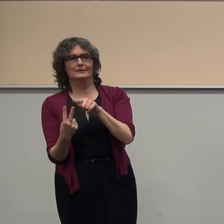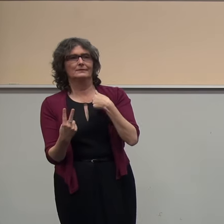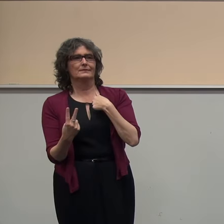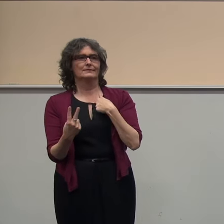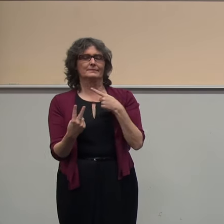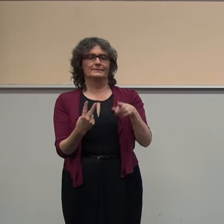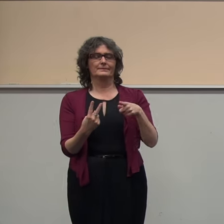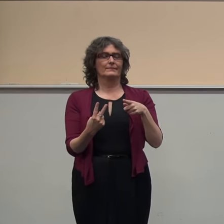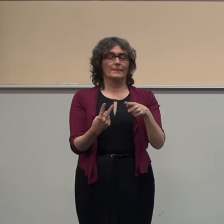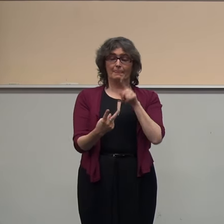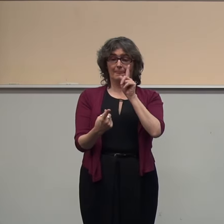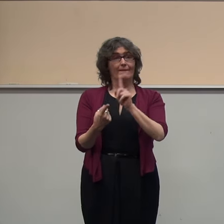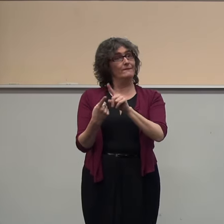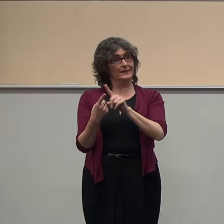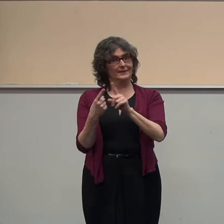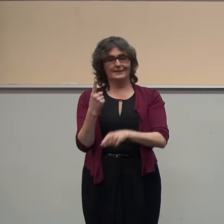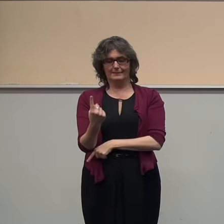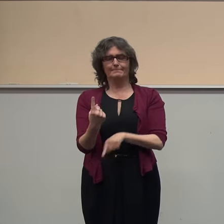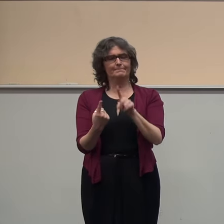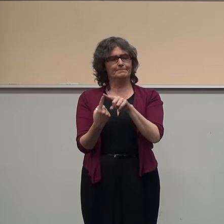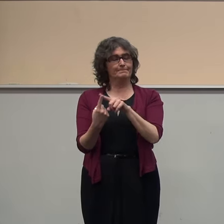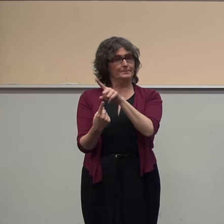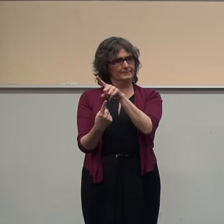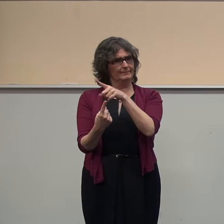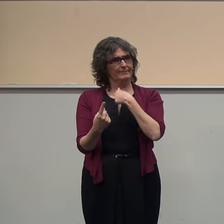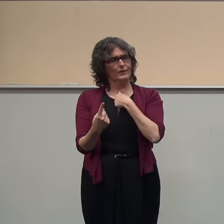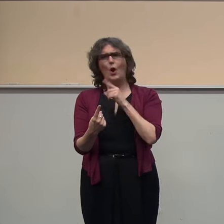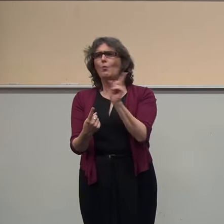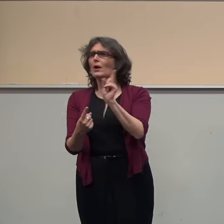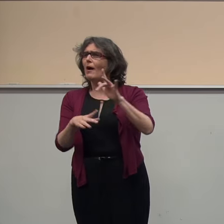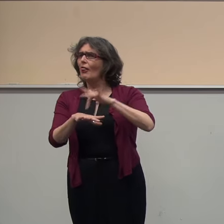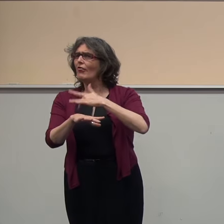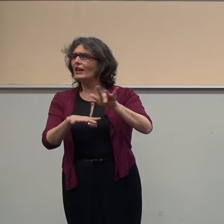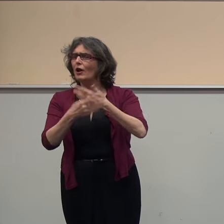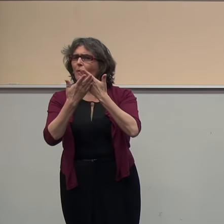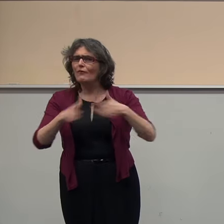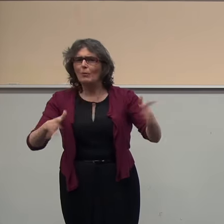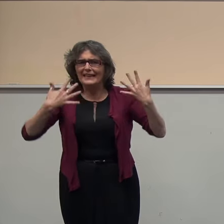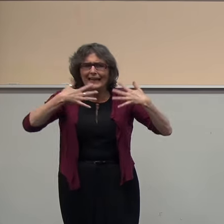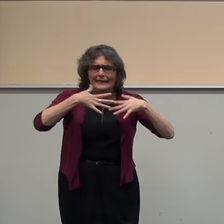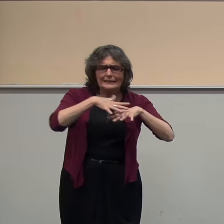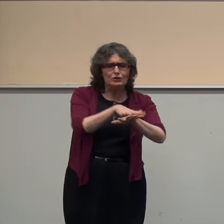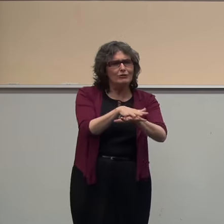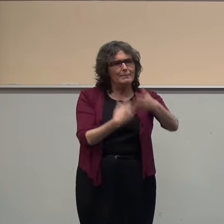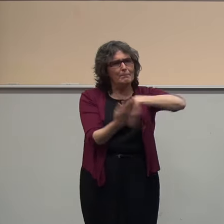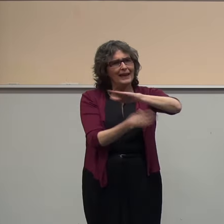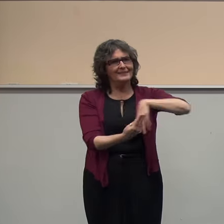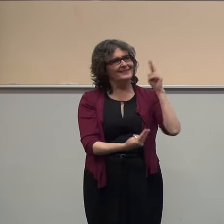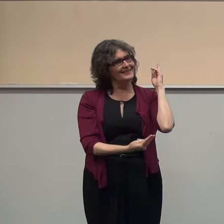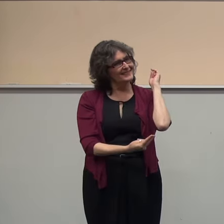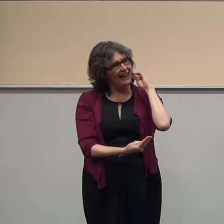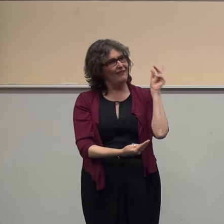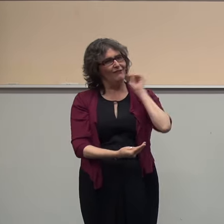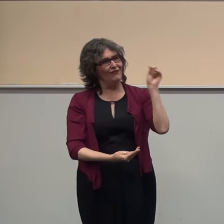times. The first is, what about integrated theatre? So deaf and hearing actors